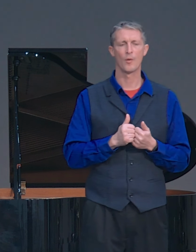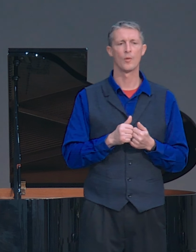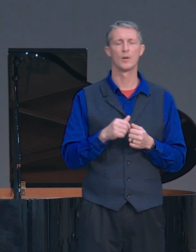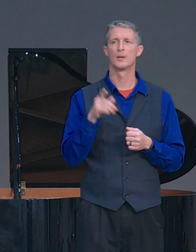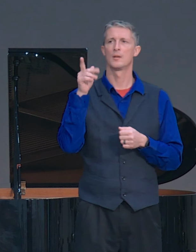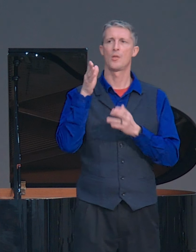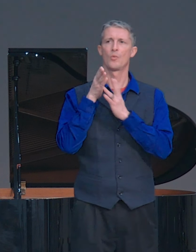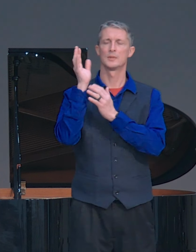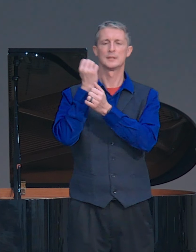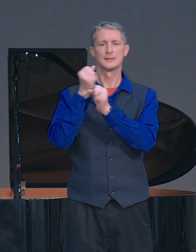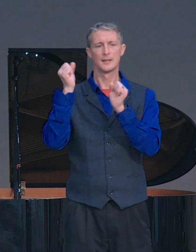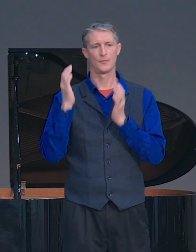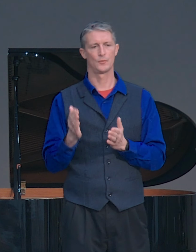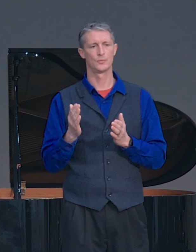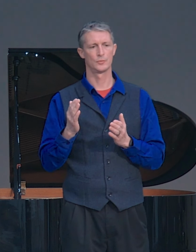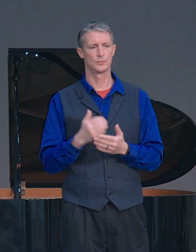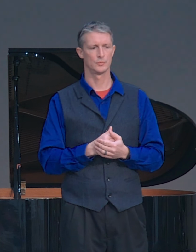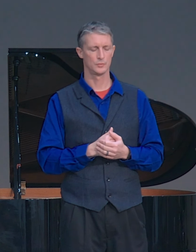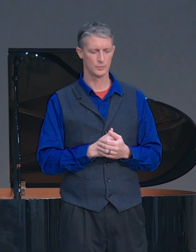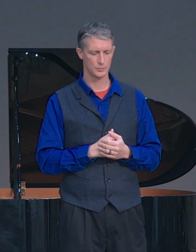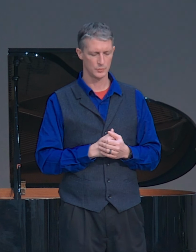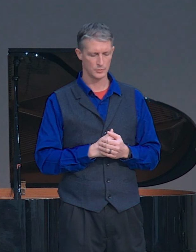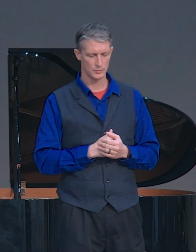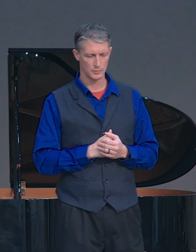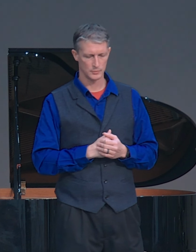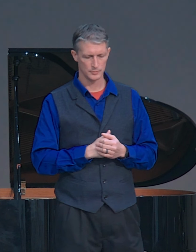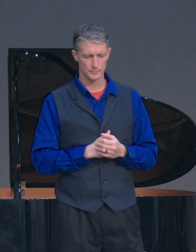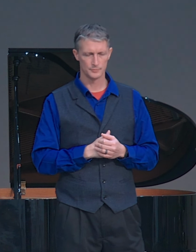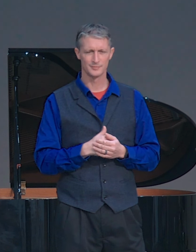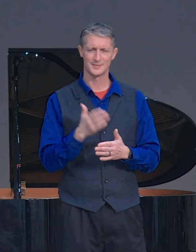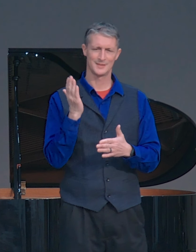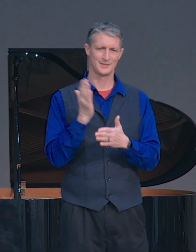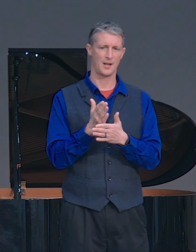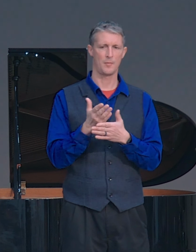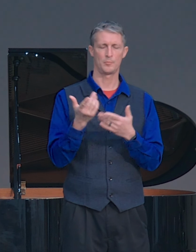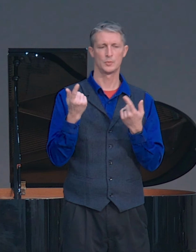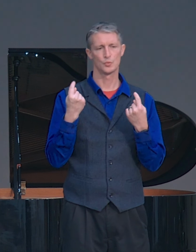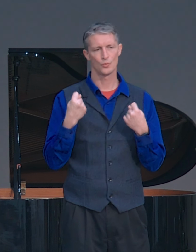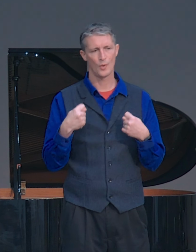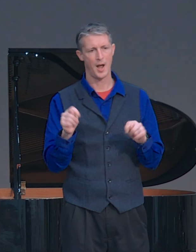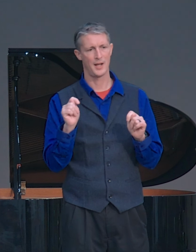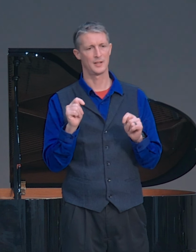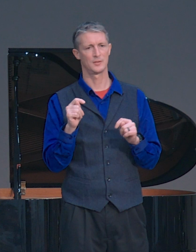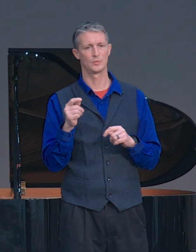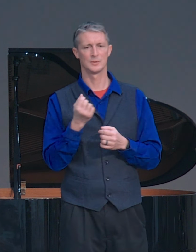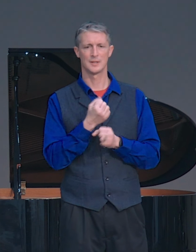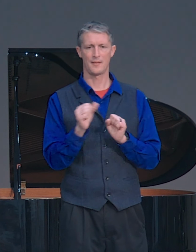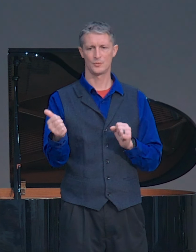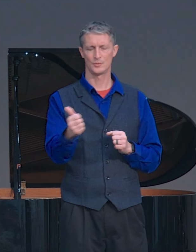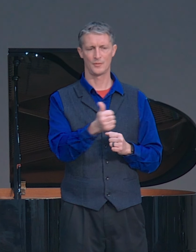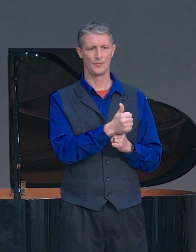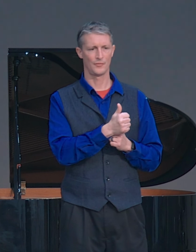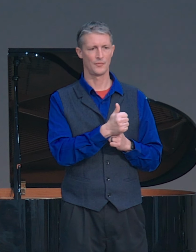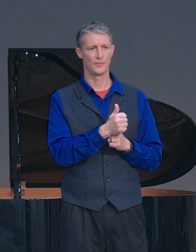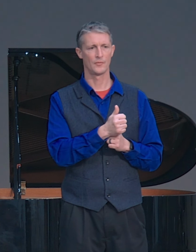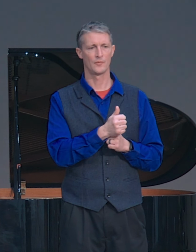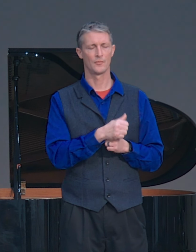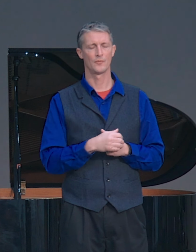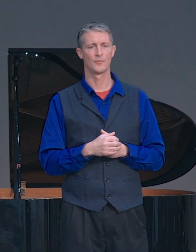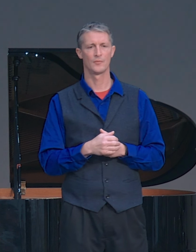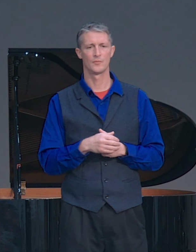Savior. When you stop trying to be a Savior, your own